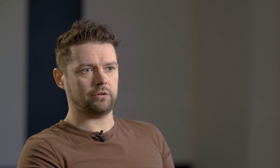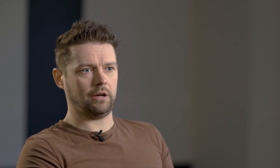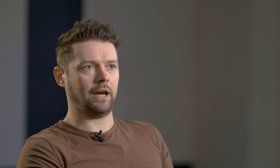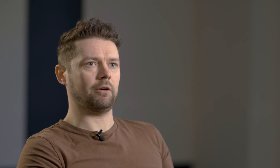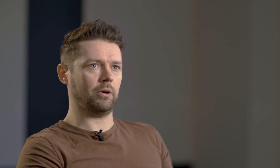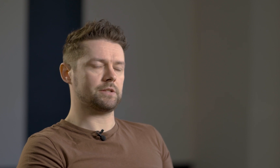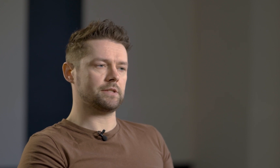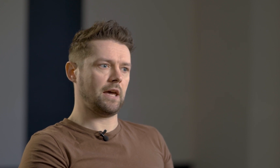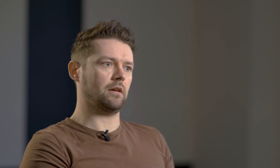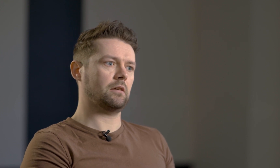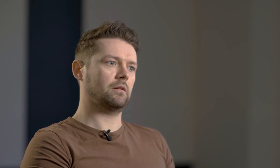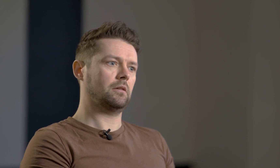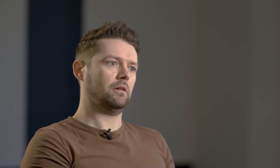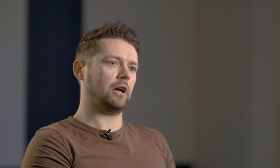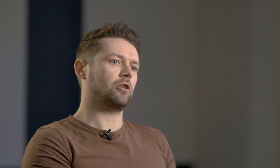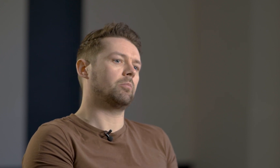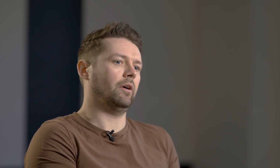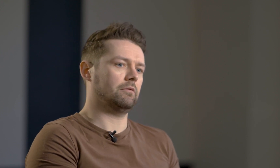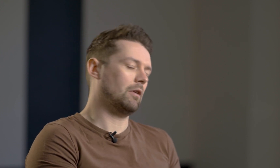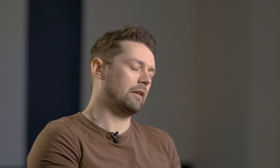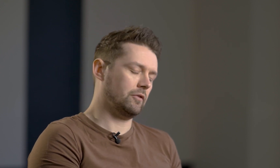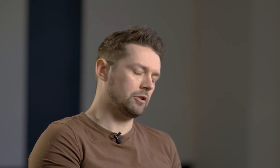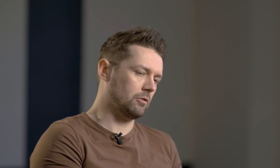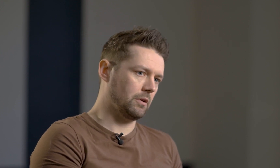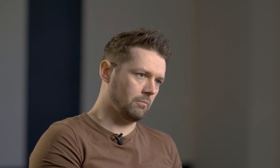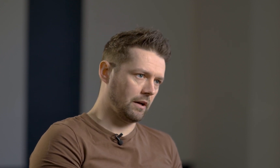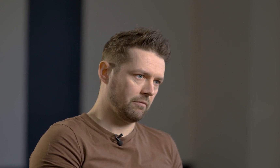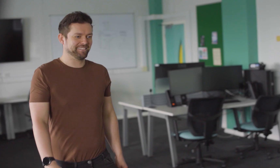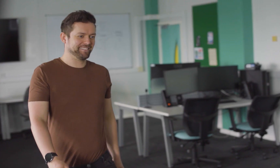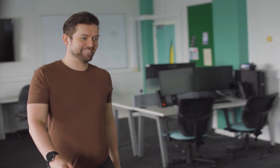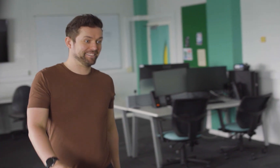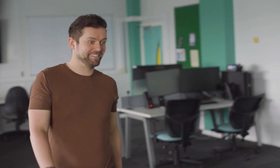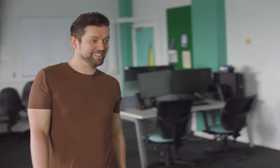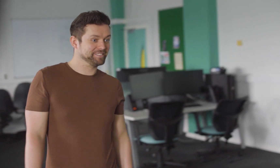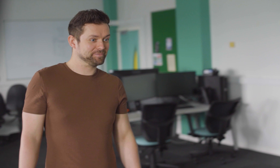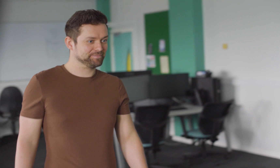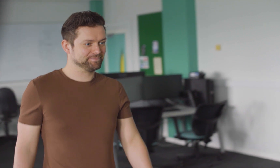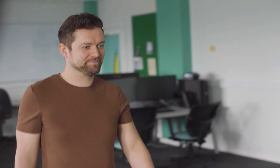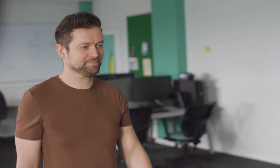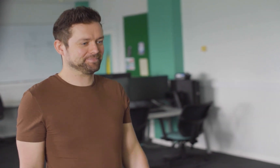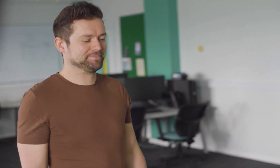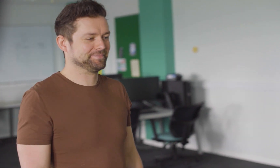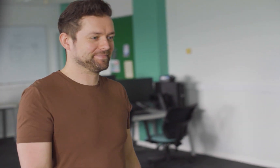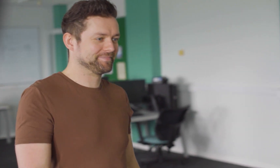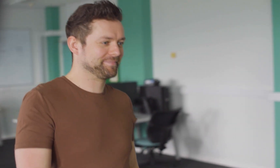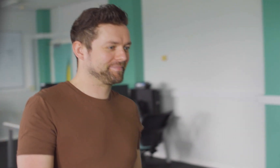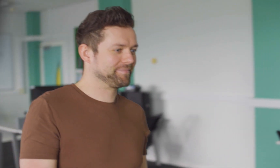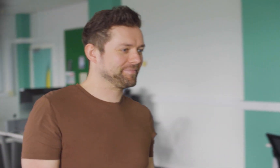a hearing person take a job that rightfully should be done by a deaf person? The thing that I love most about